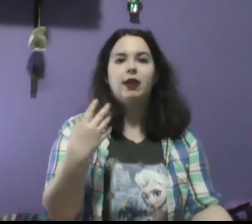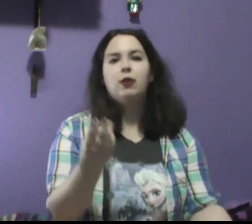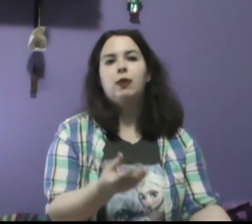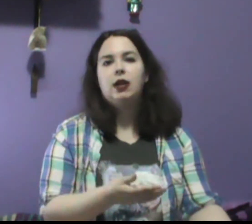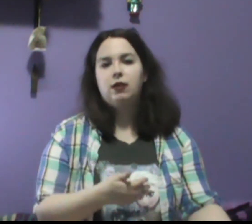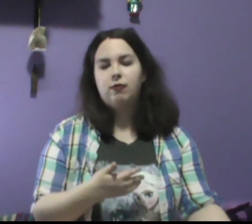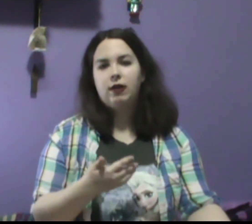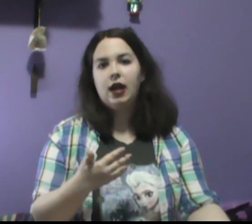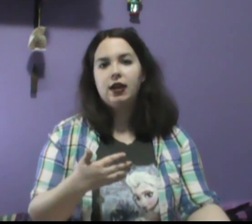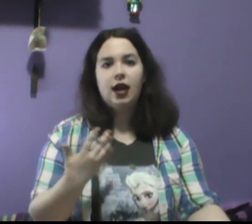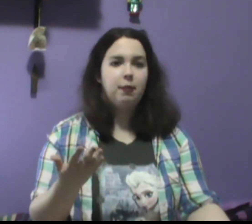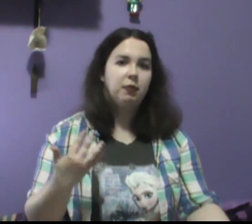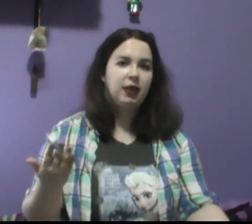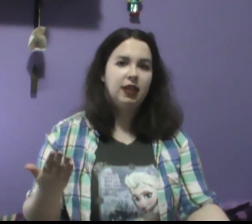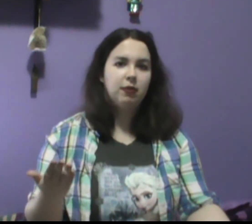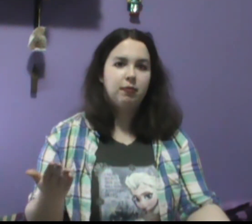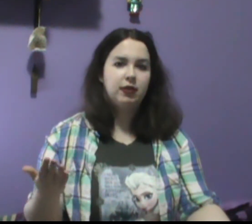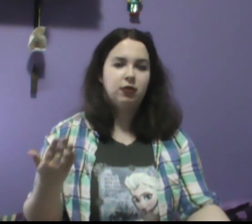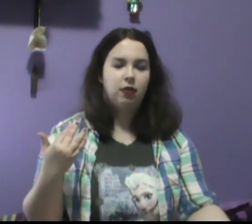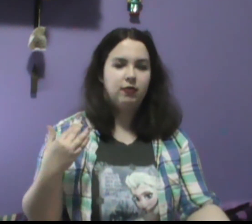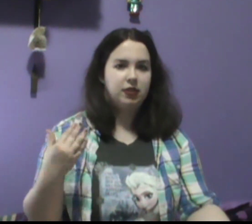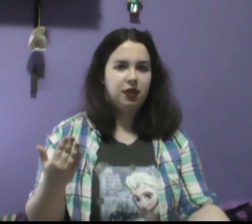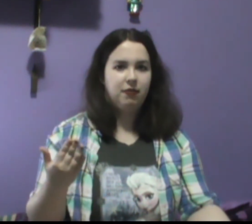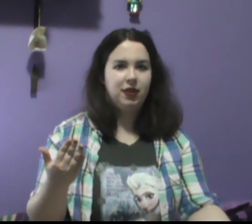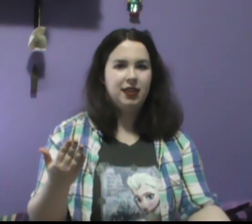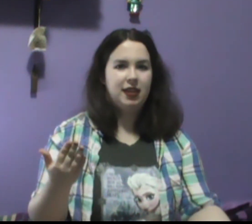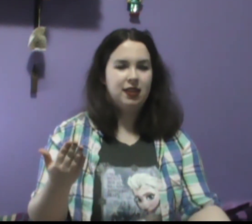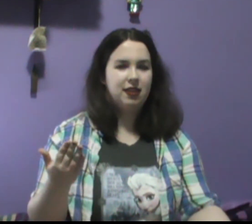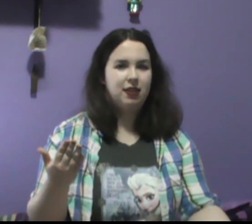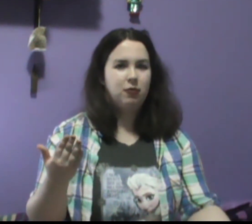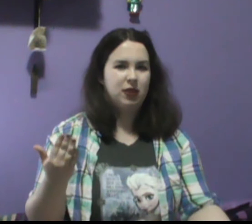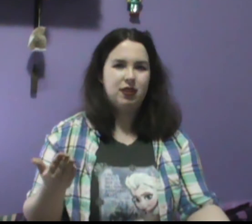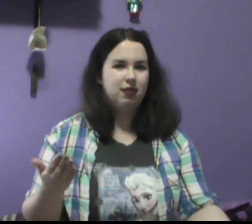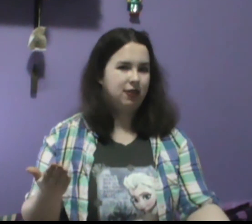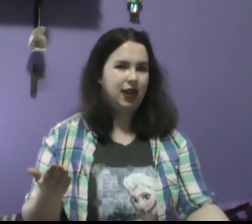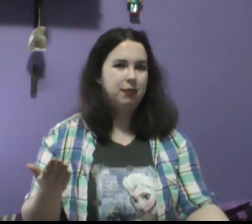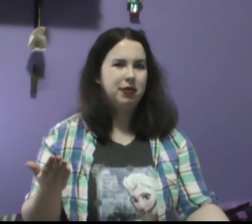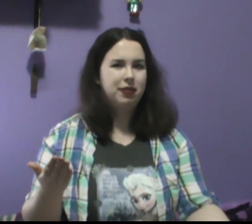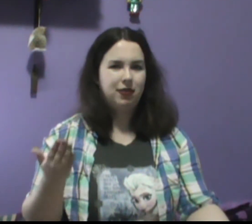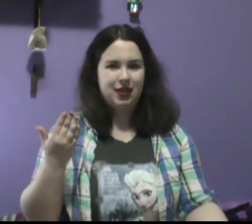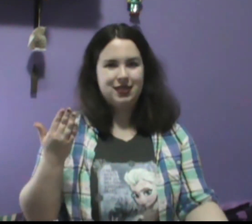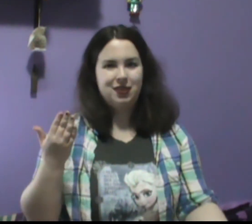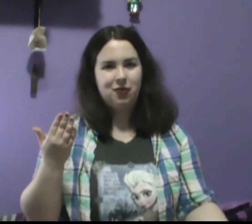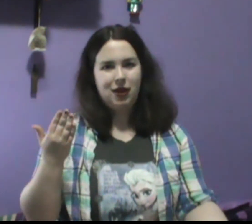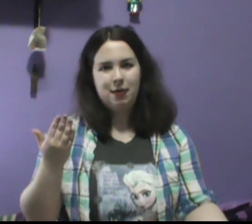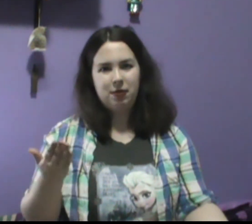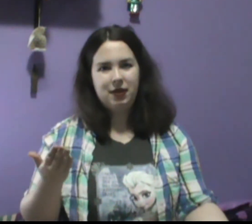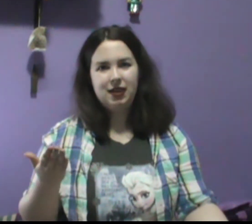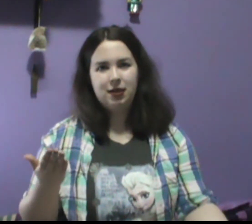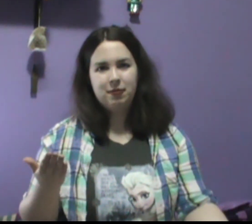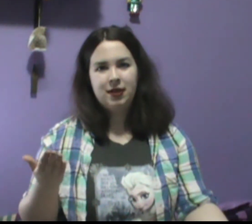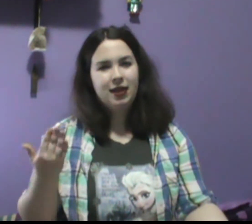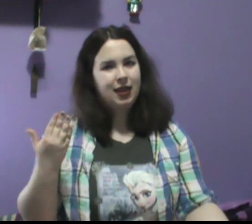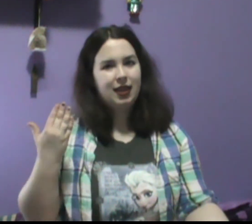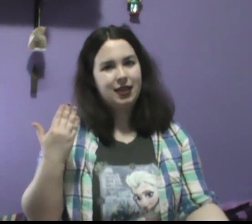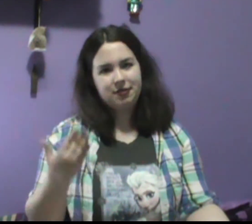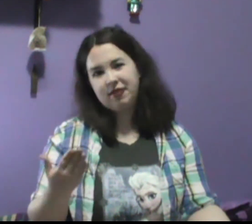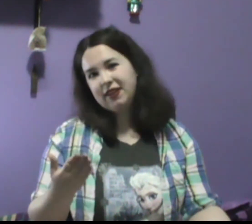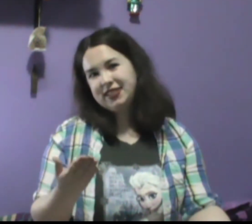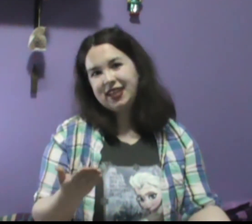a way to find a happy medium, but sort of discovering that with Dr. Campbell there is no happy medium. He's very set in